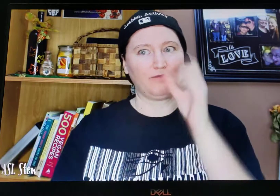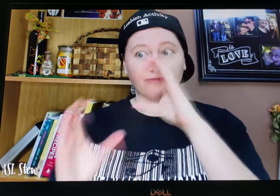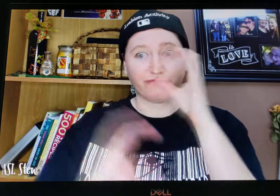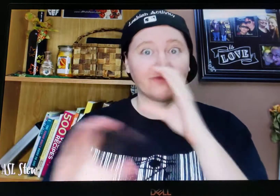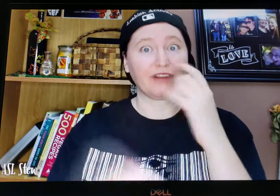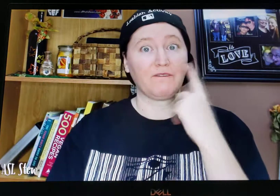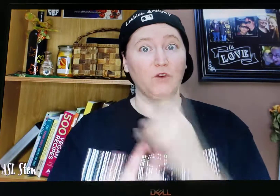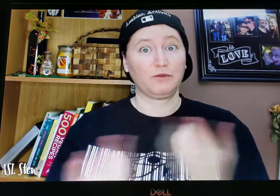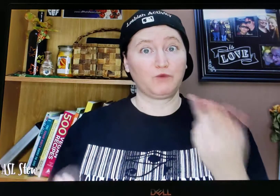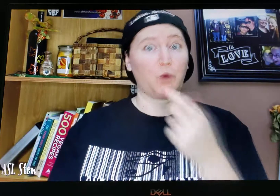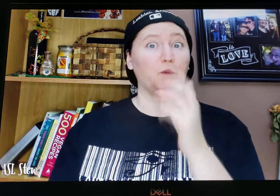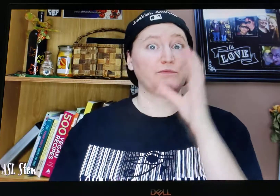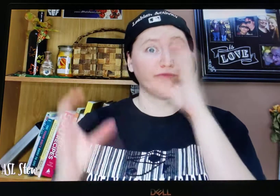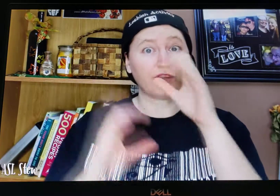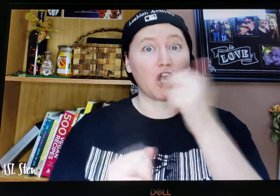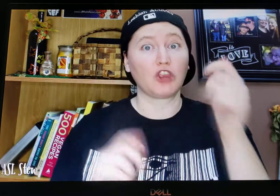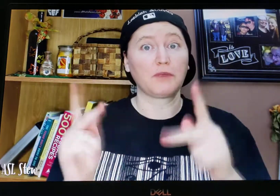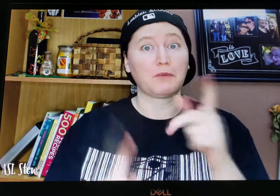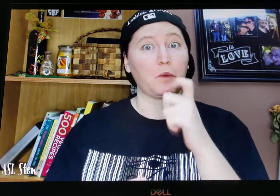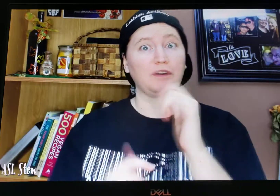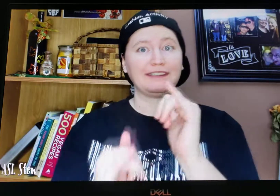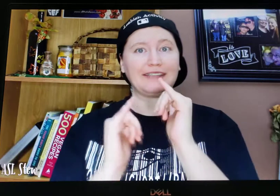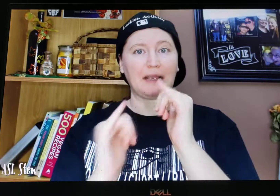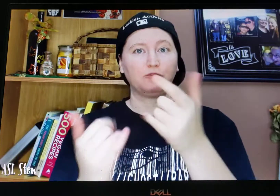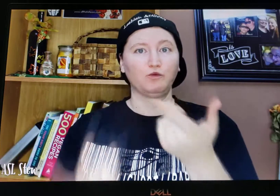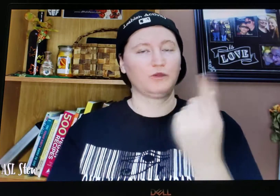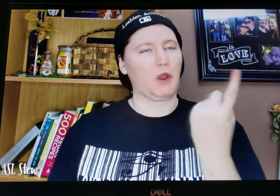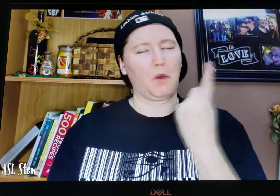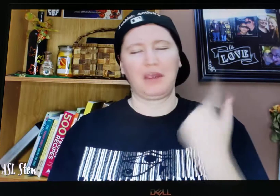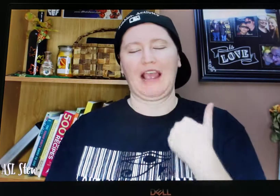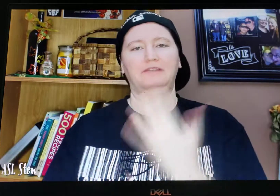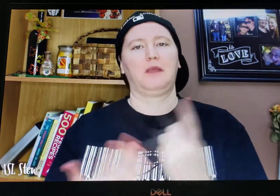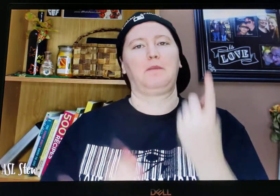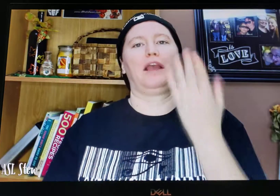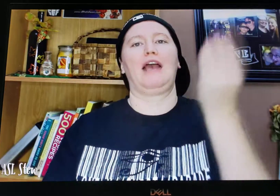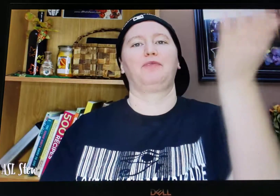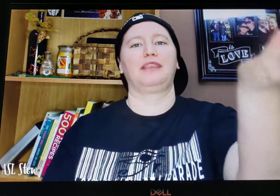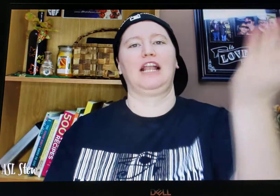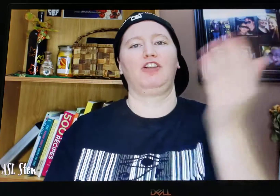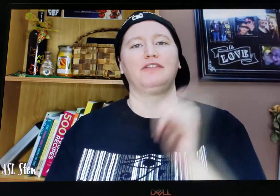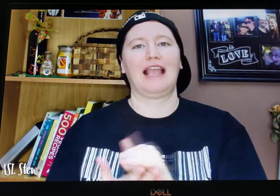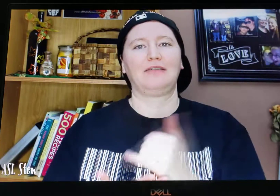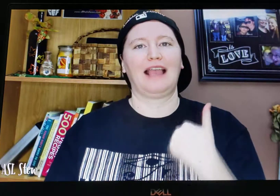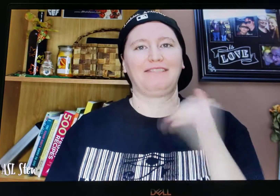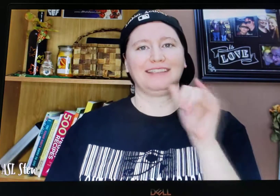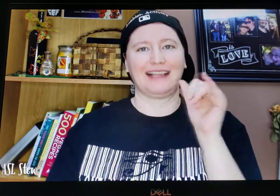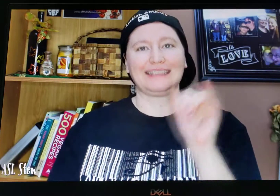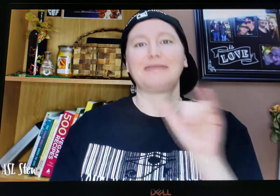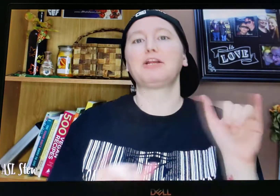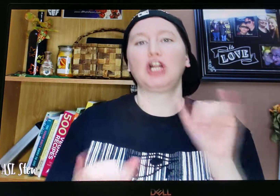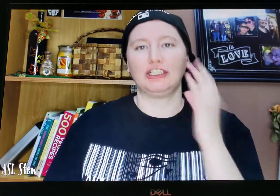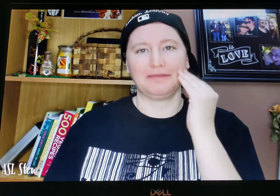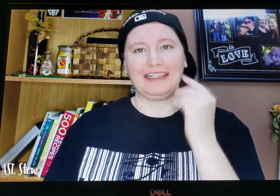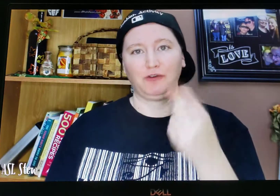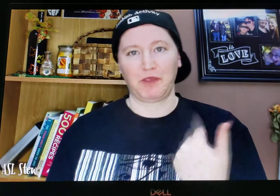It is a powerful tool. If you're looking for other people who are like you, you'll find someone out there who